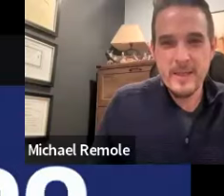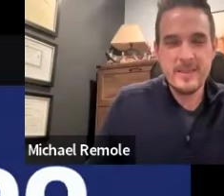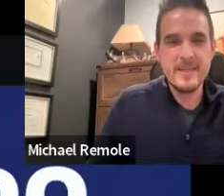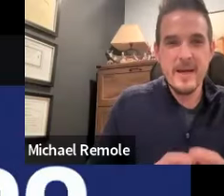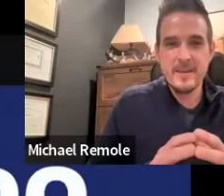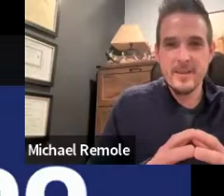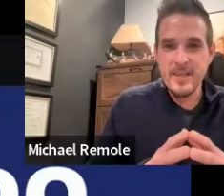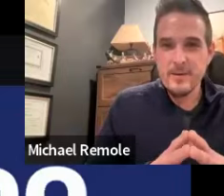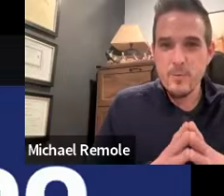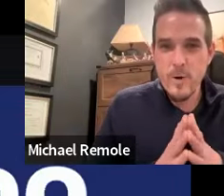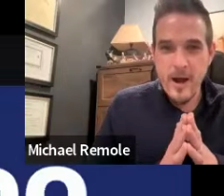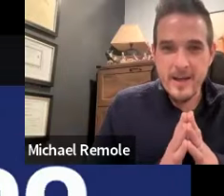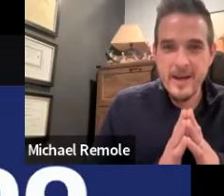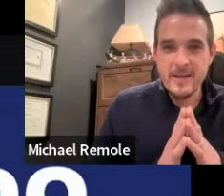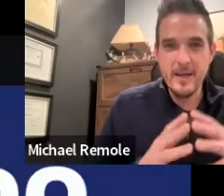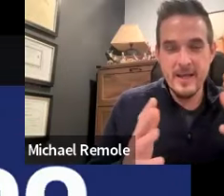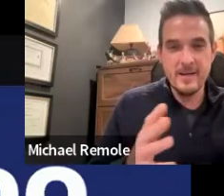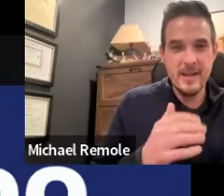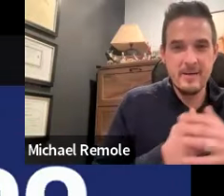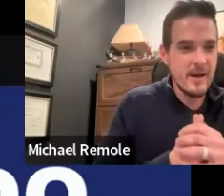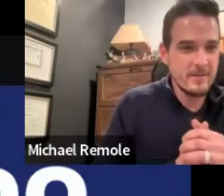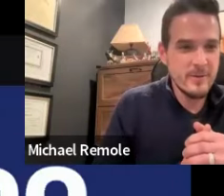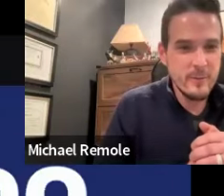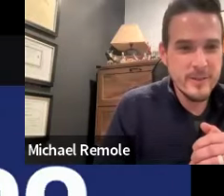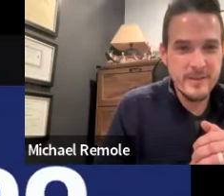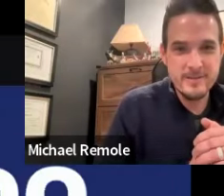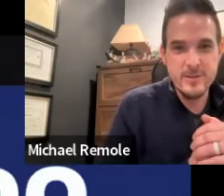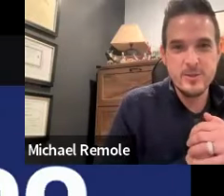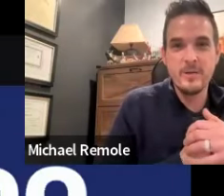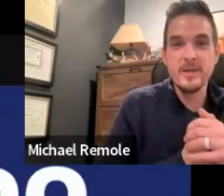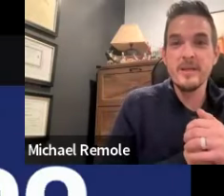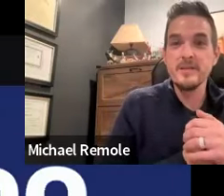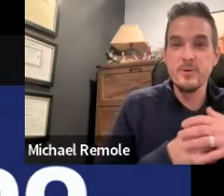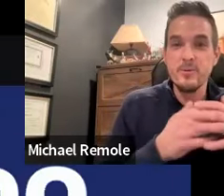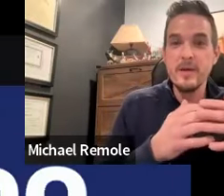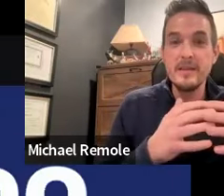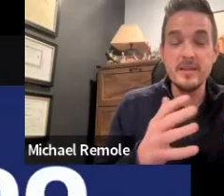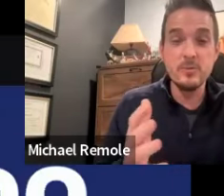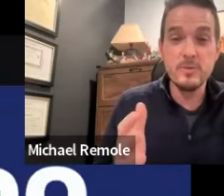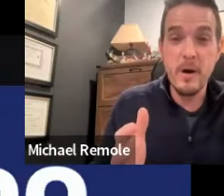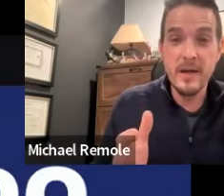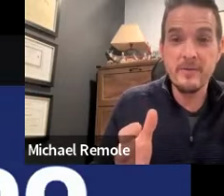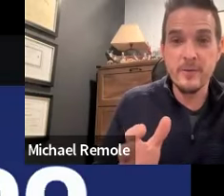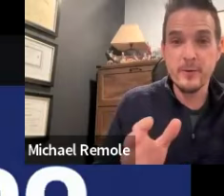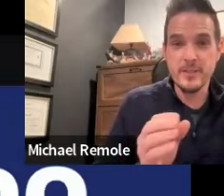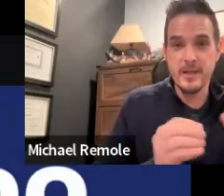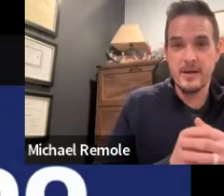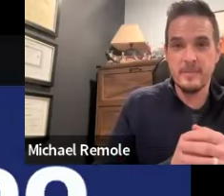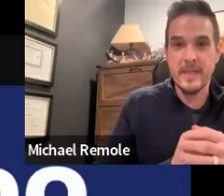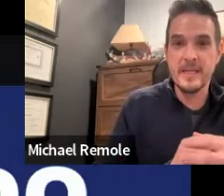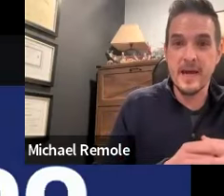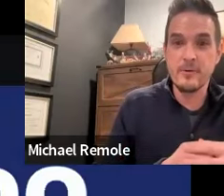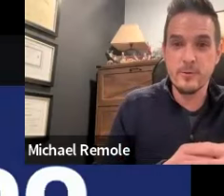So the thing where I kind of and feel free to chime in. So this was my